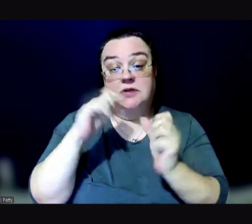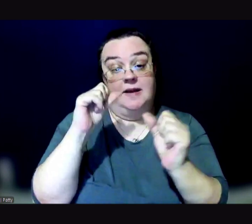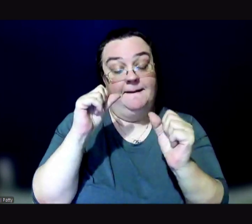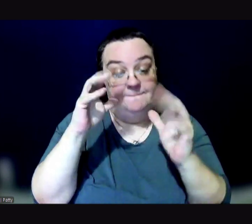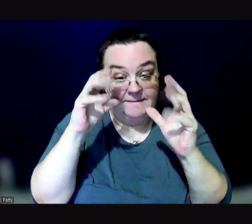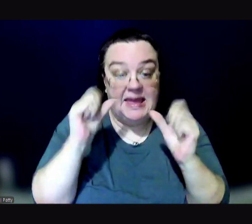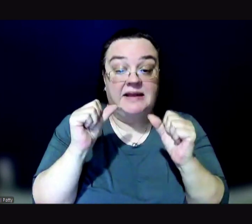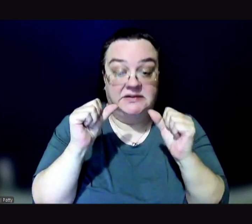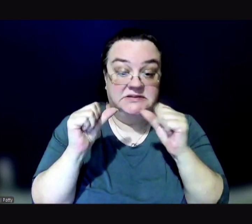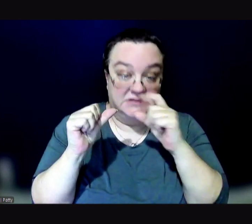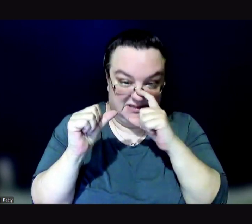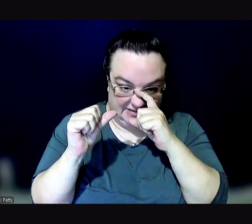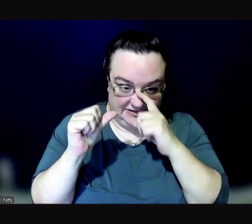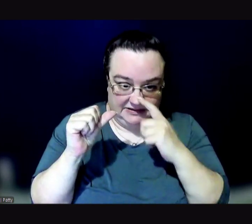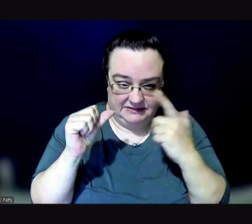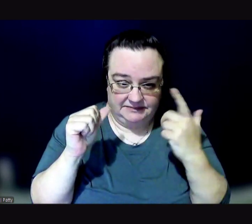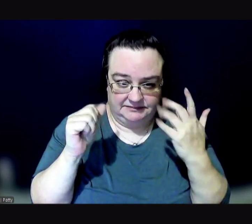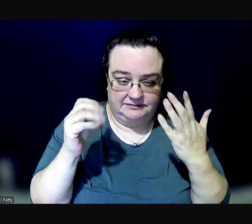have